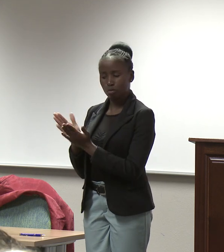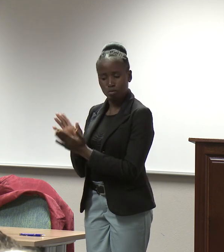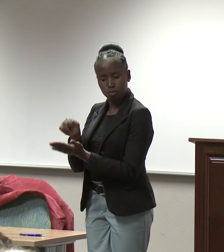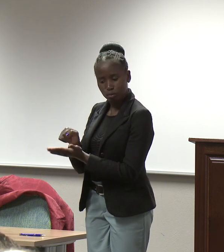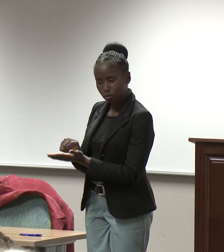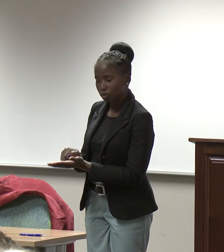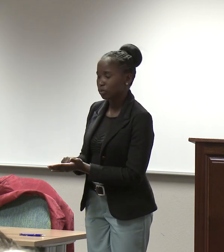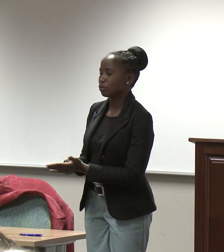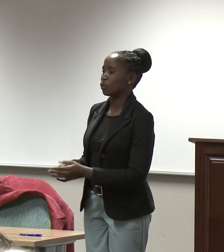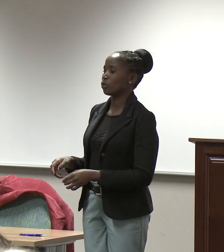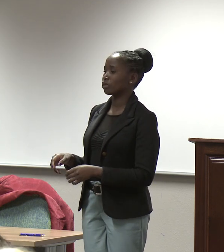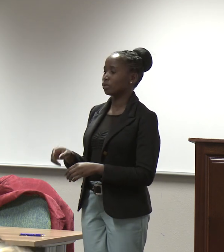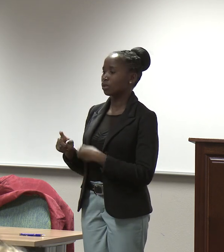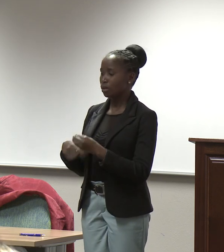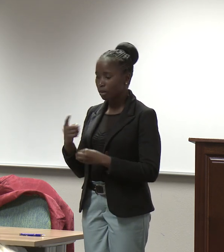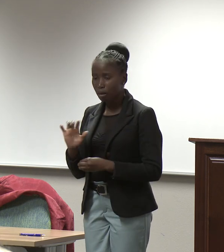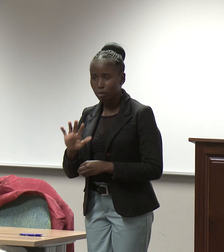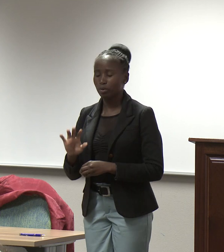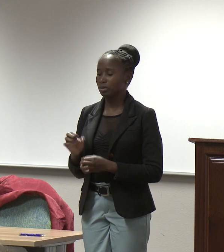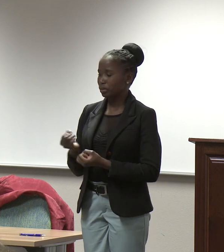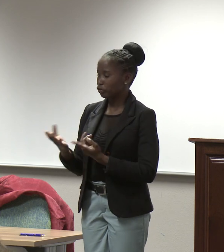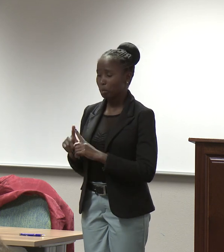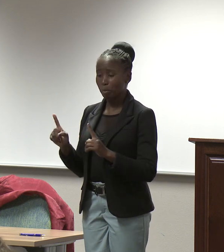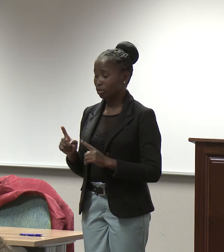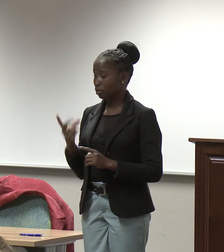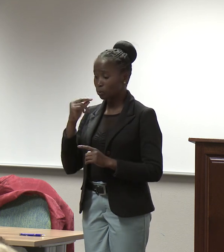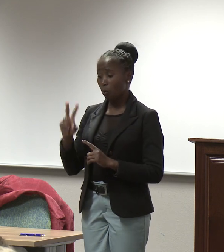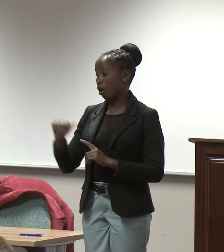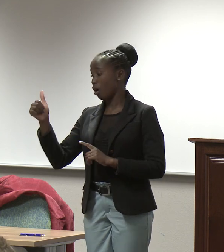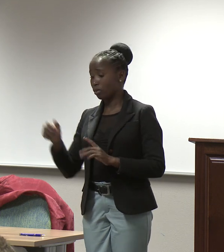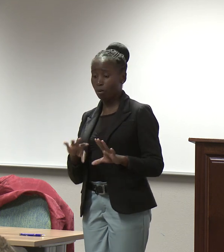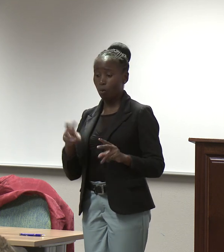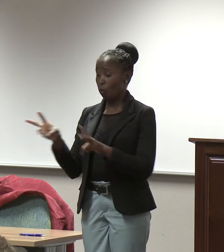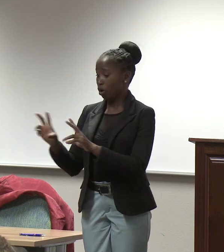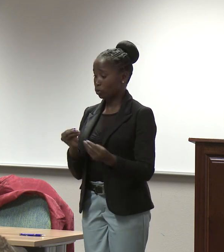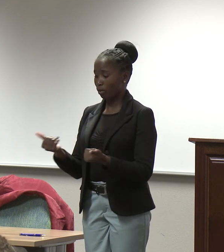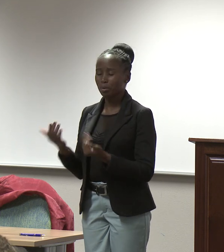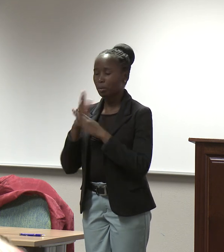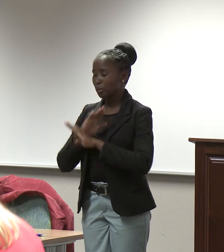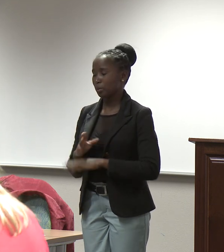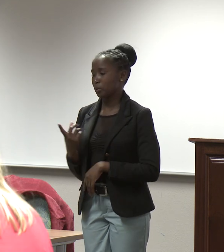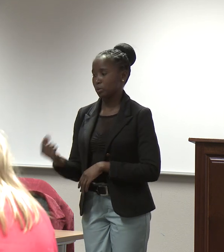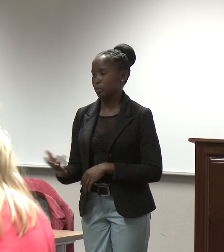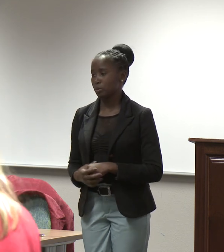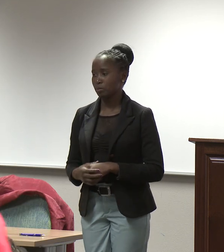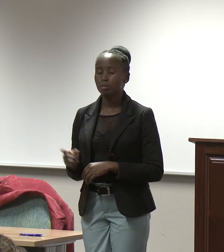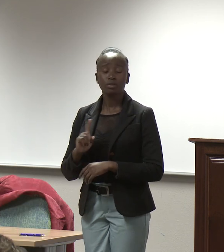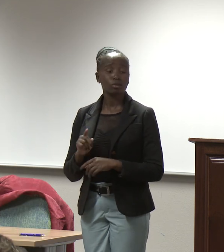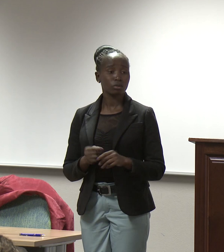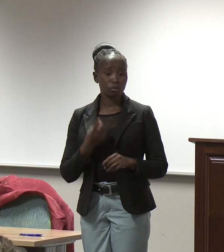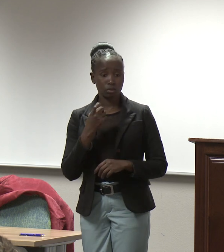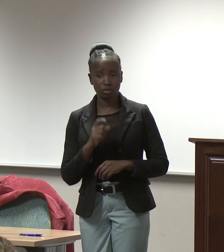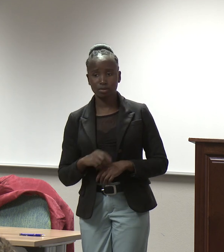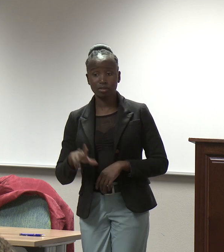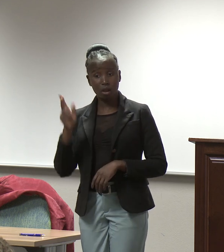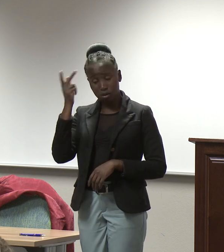cynicism. They may be critical of cynicism, but they don't see any alternative. I think the Eurocentric knowledge is absolutely